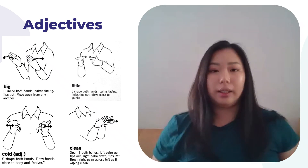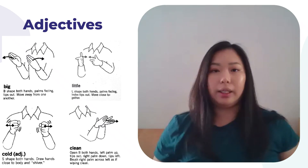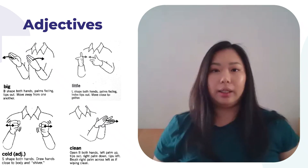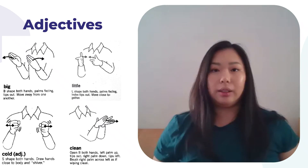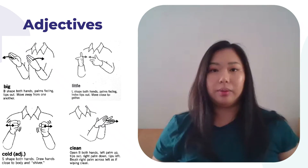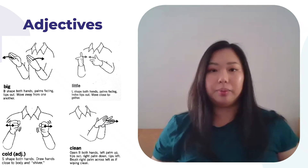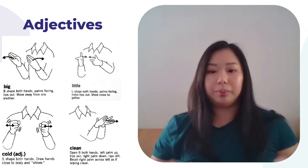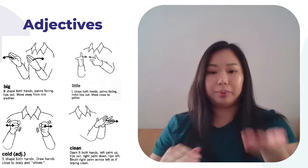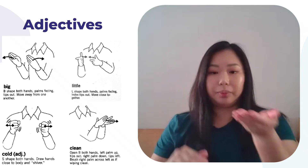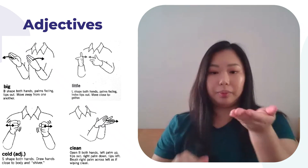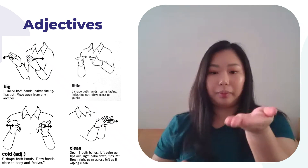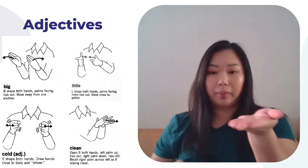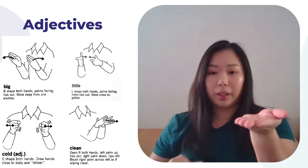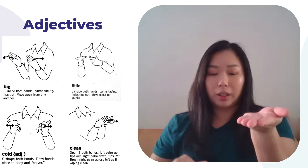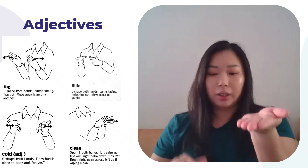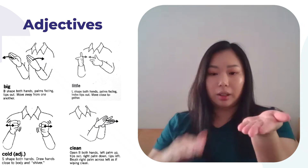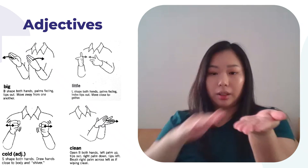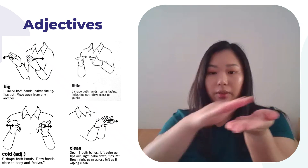Clean,